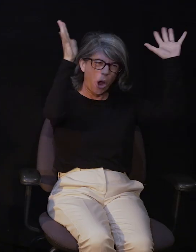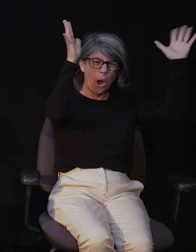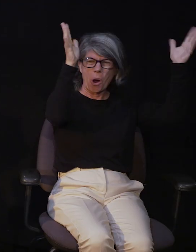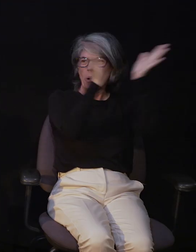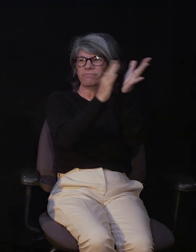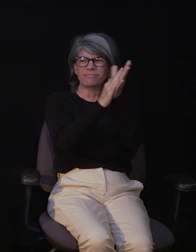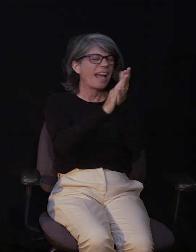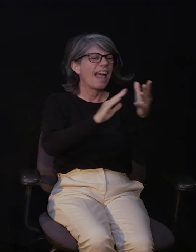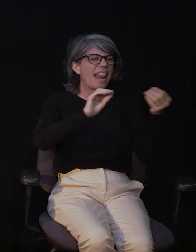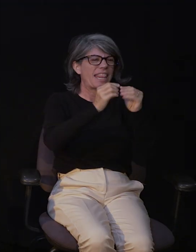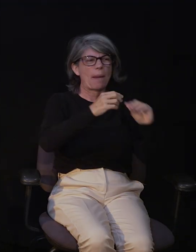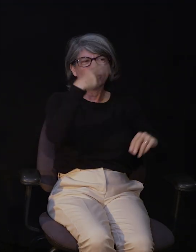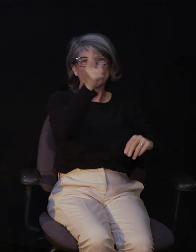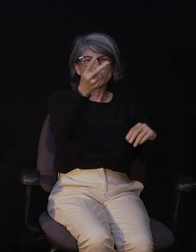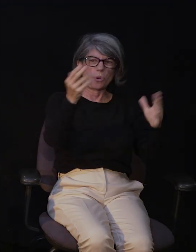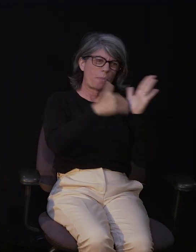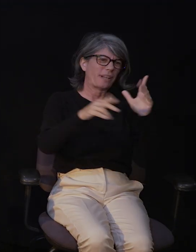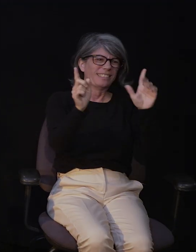Round 2, ding ding.